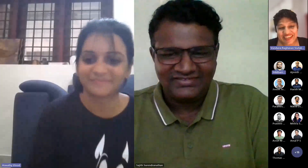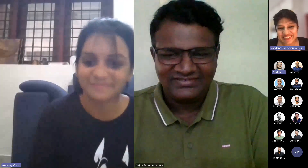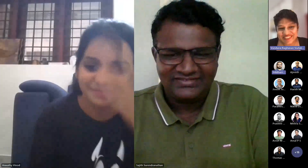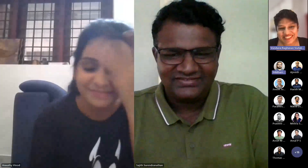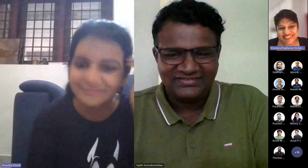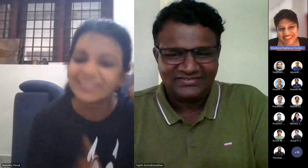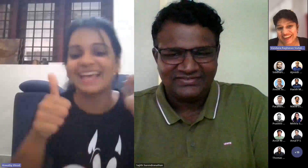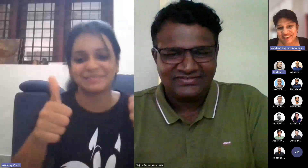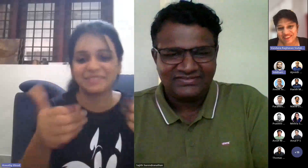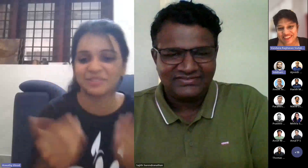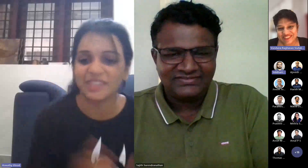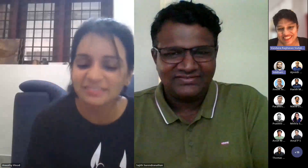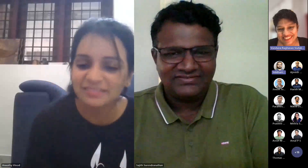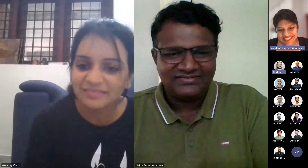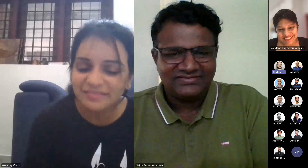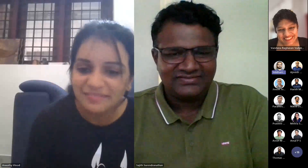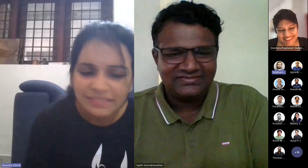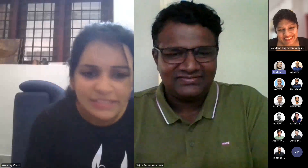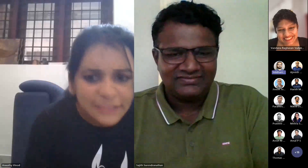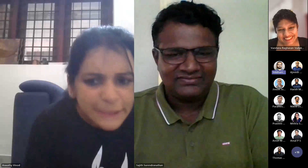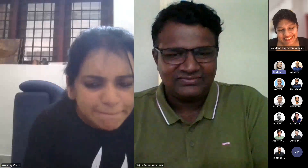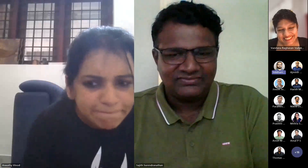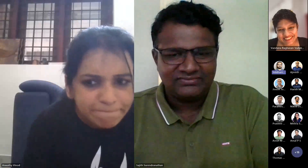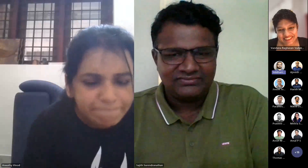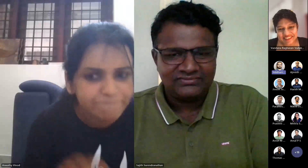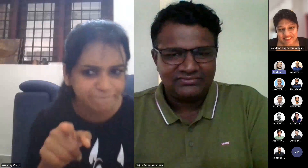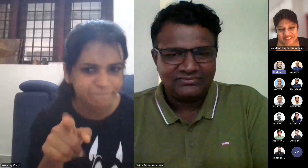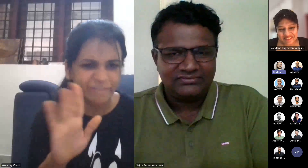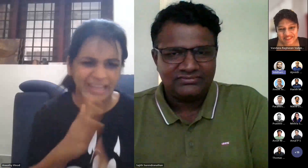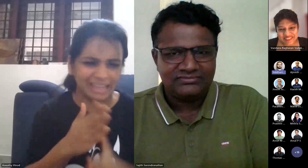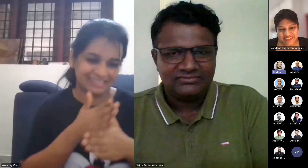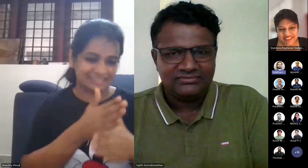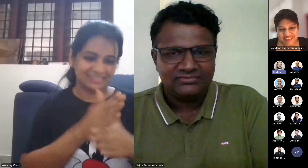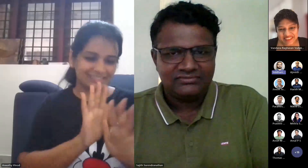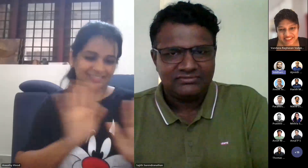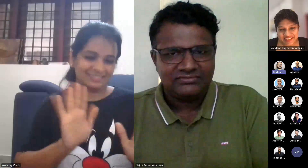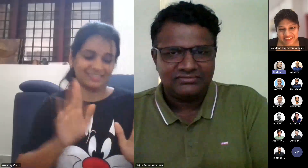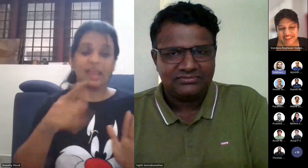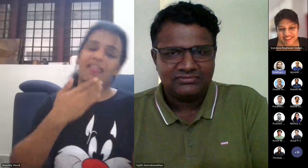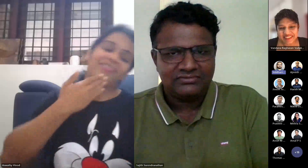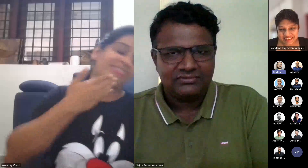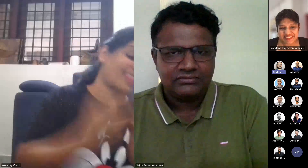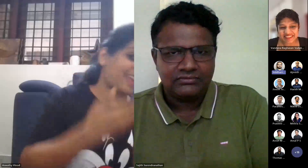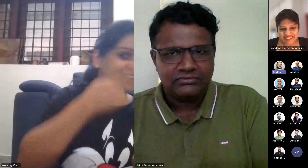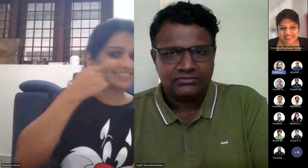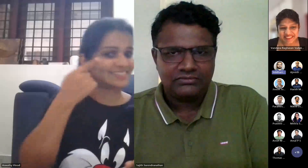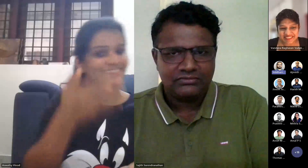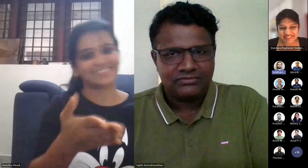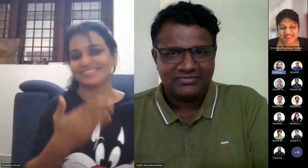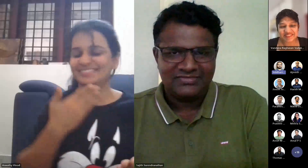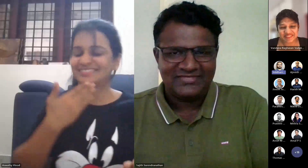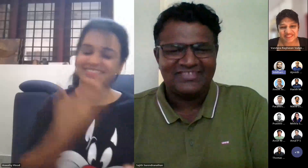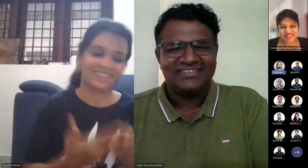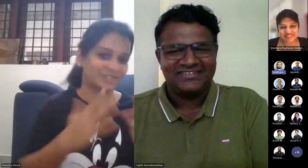Would you Aswathy, like to share Yes. your I experience? mean, I don't have anything to share. I just want to thank Sajith for taking this session. Actually, it's